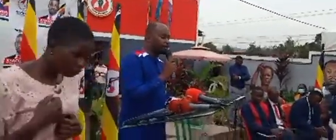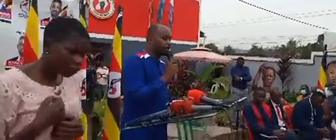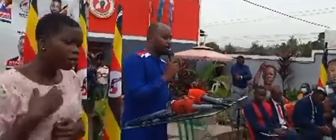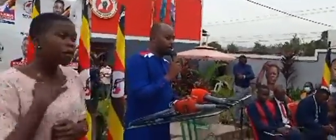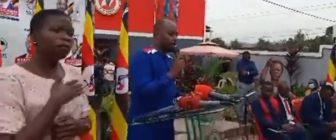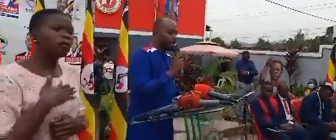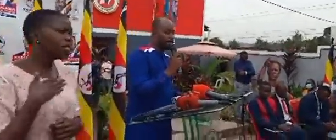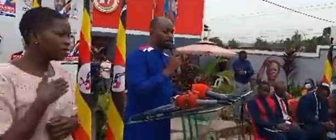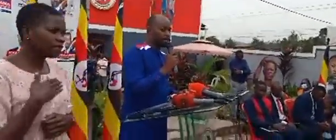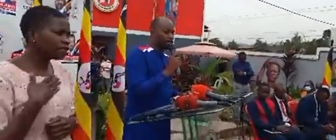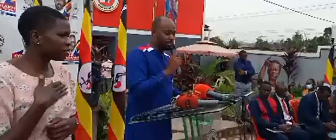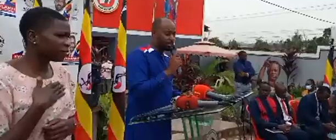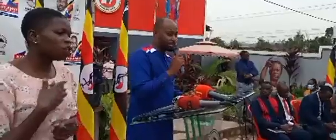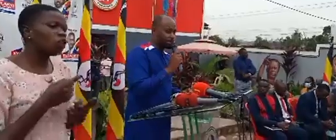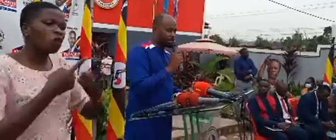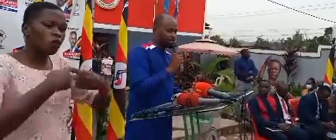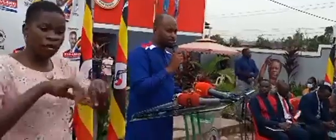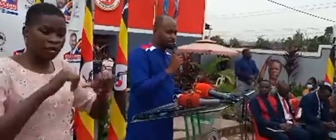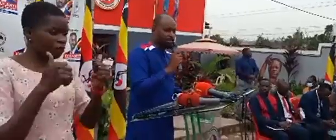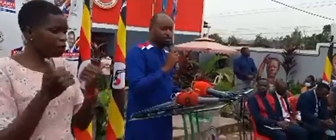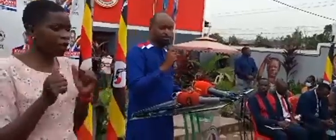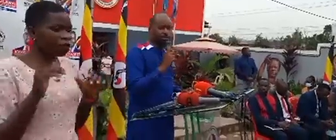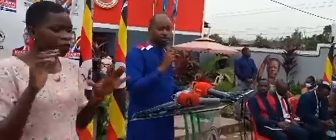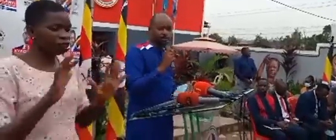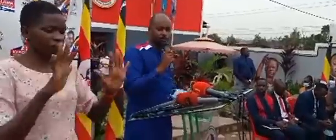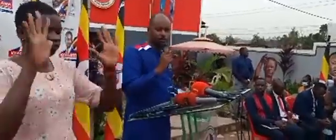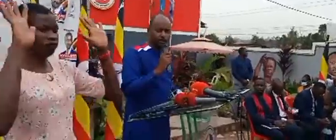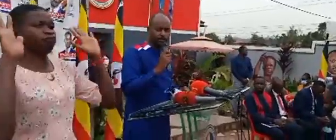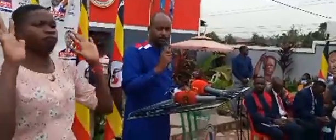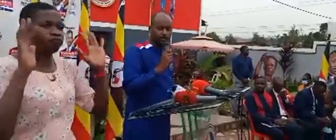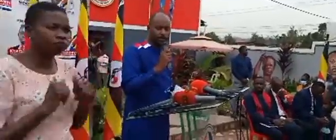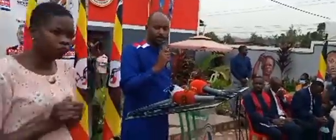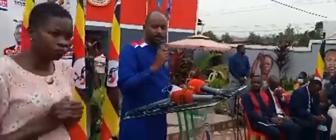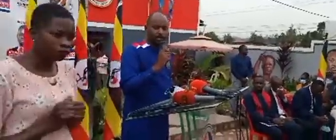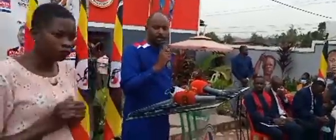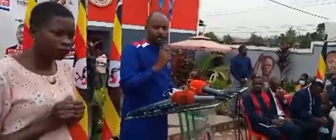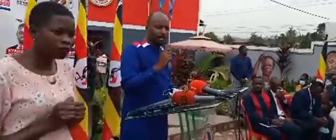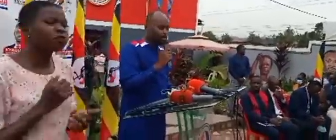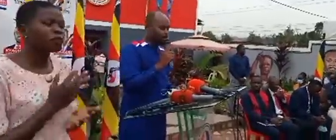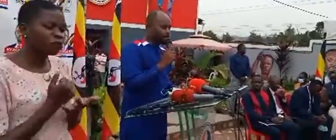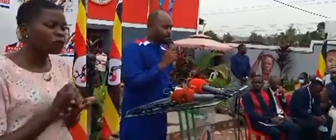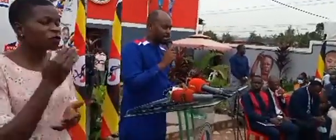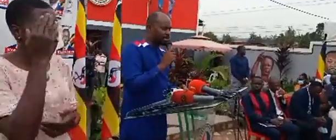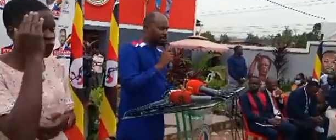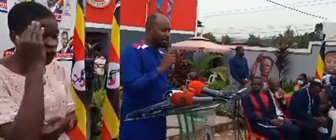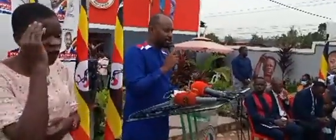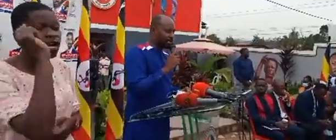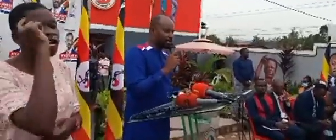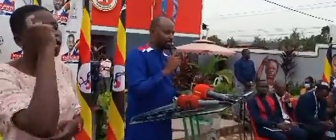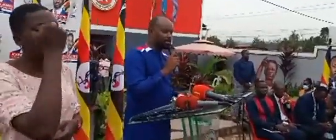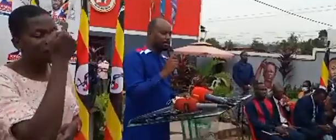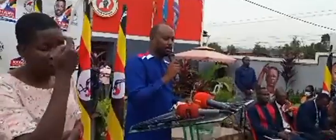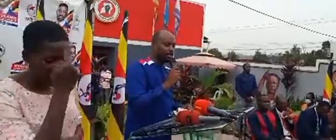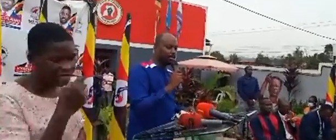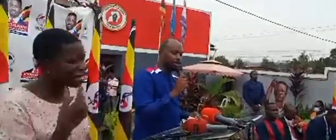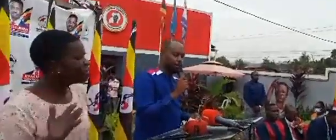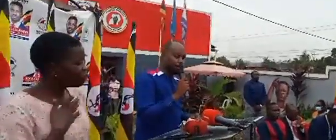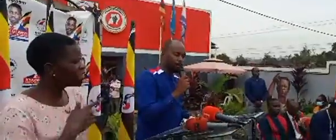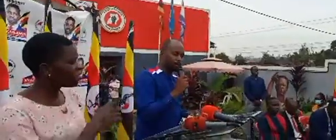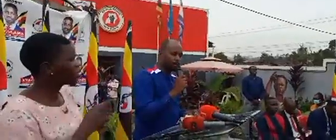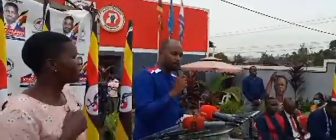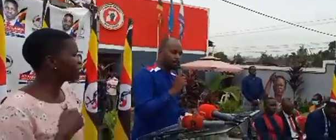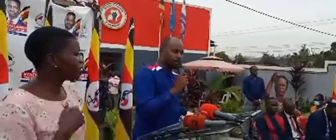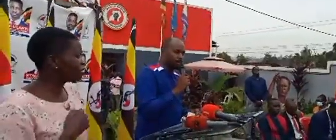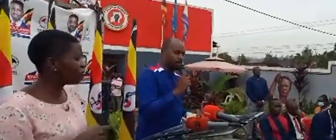on, as the regime is desperately trying to make us move on. As our president has been saying,